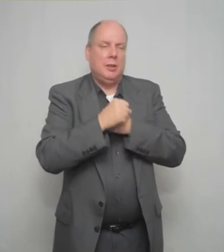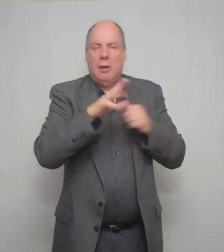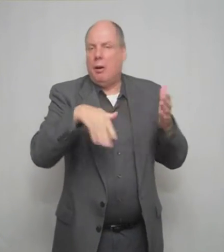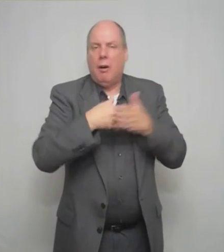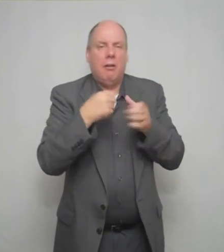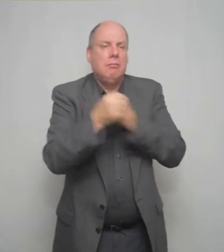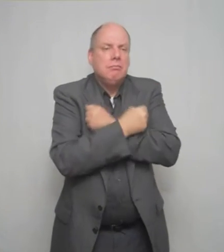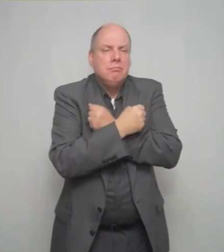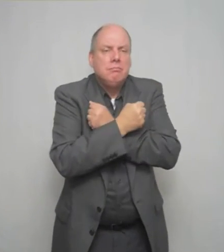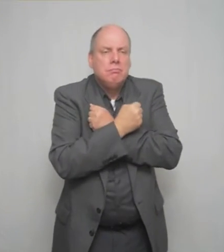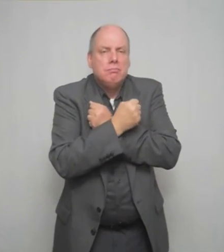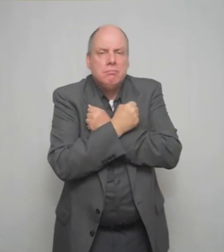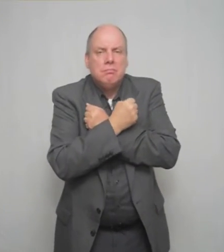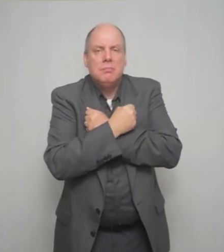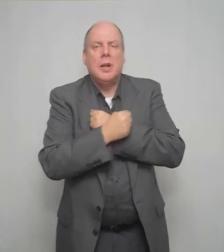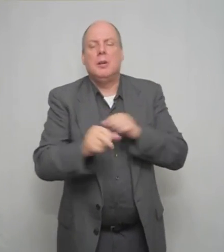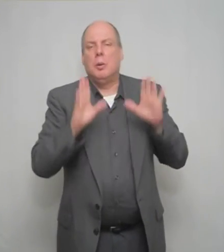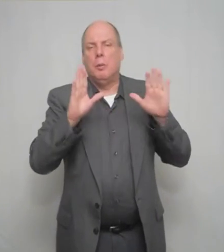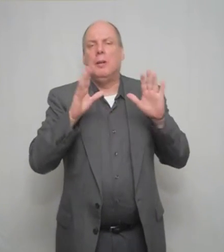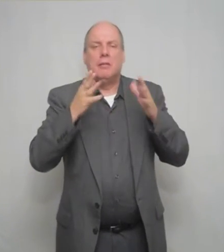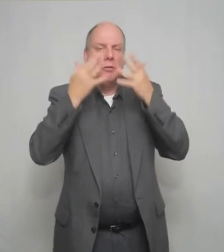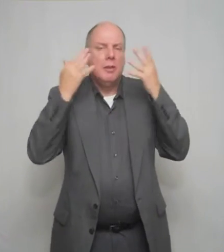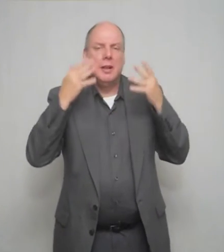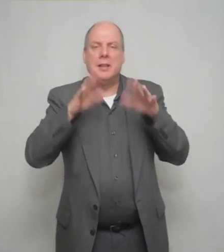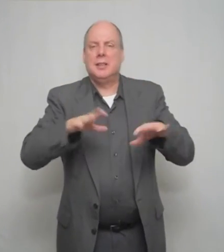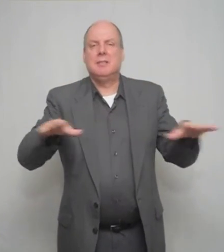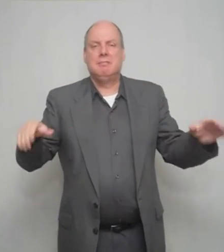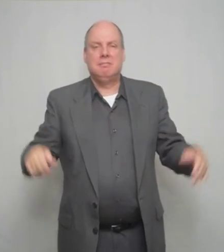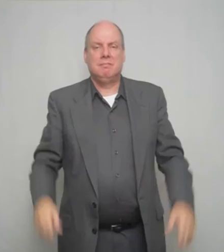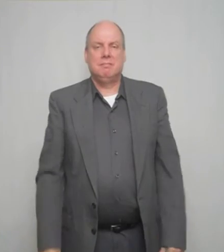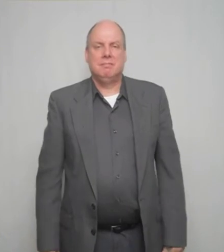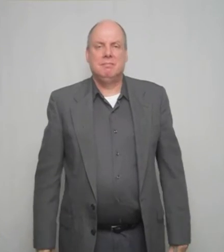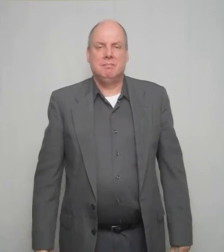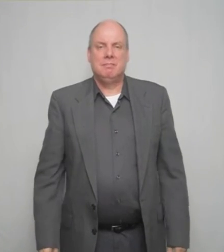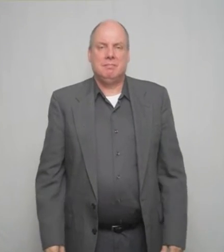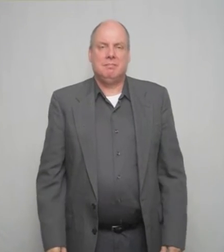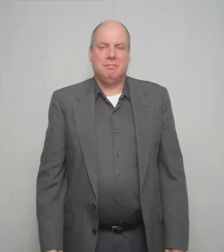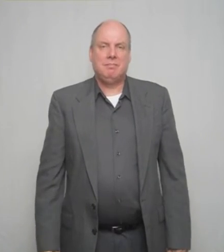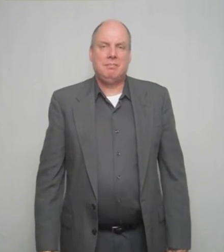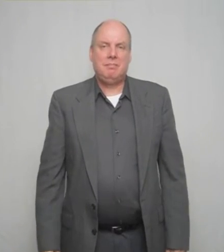had a wonderful time with the children. They were very friendly and loving.